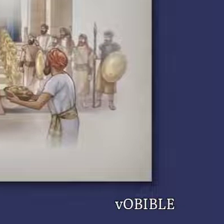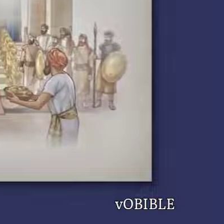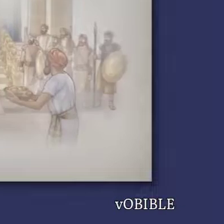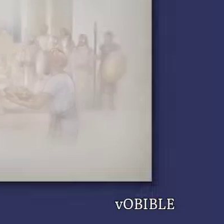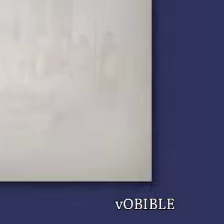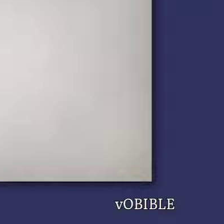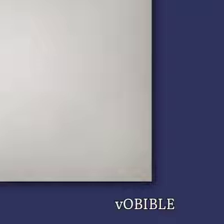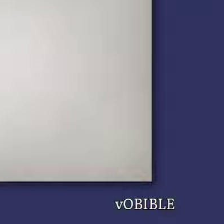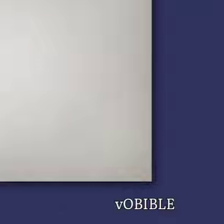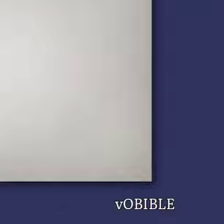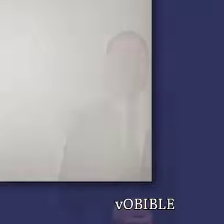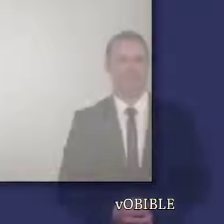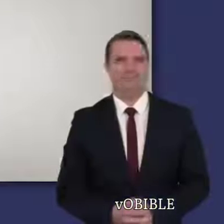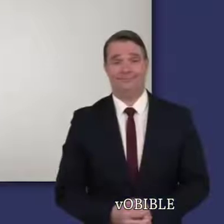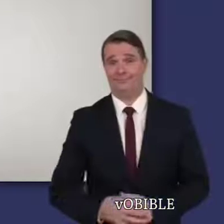half."